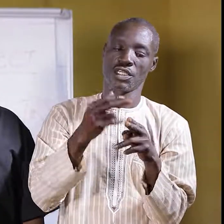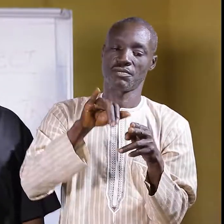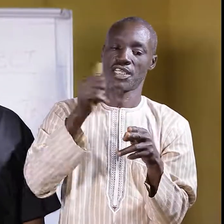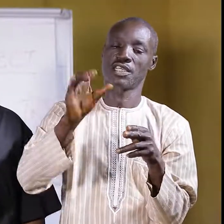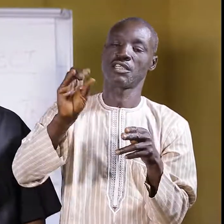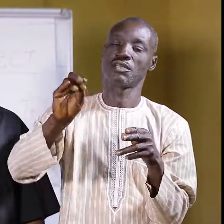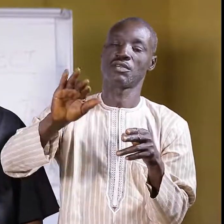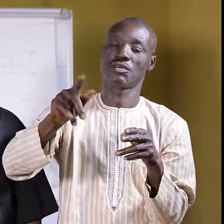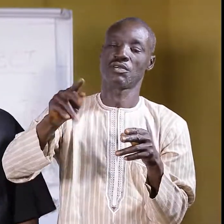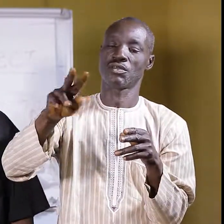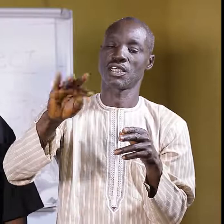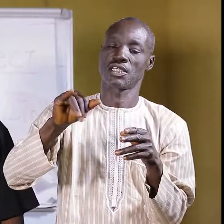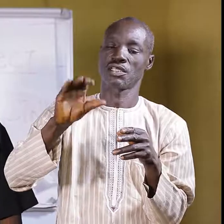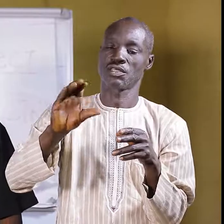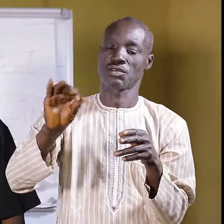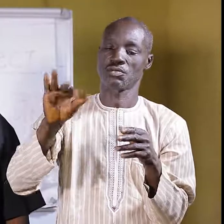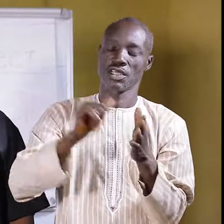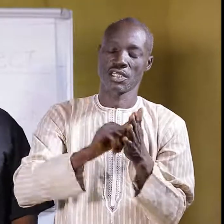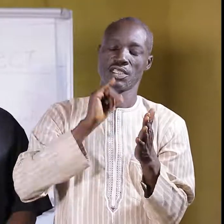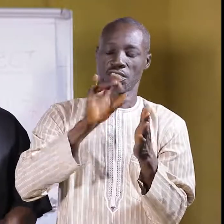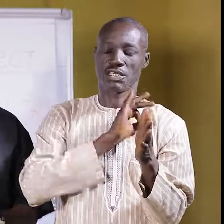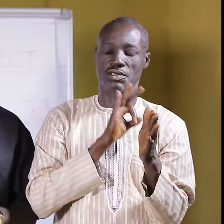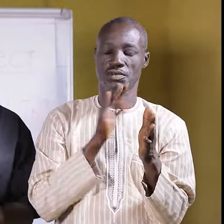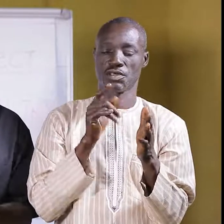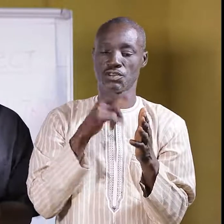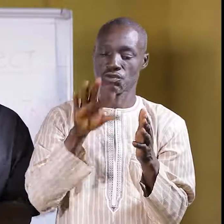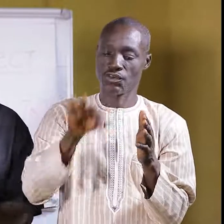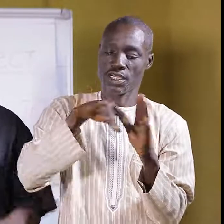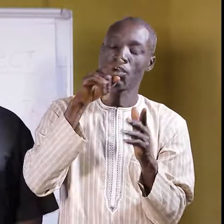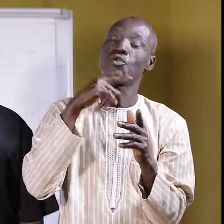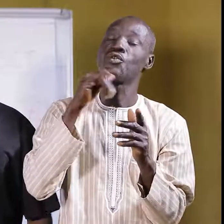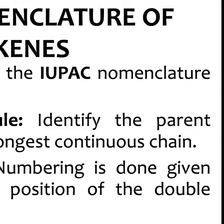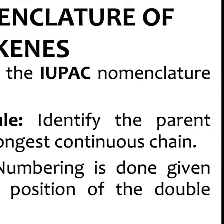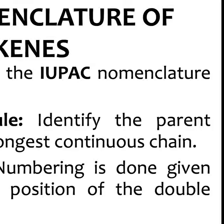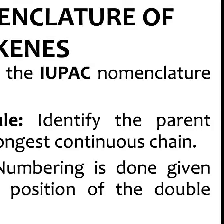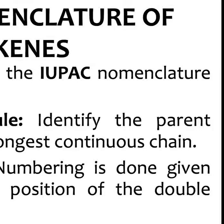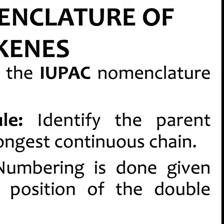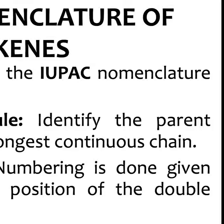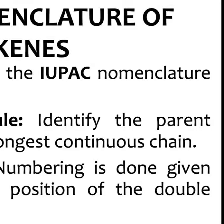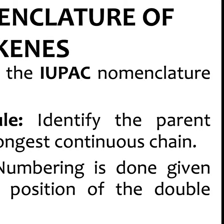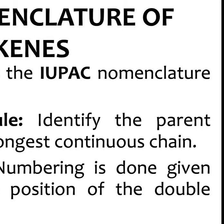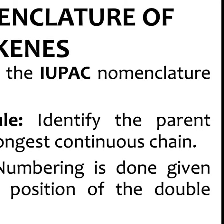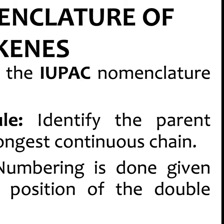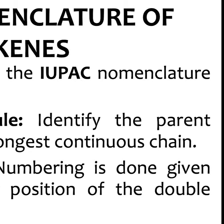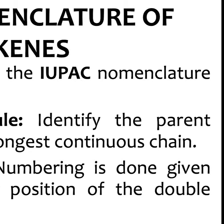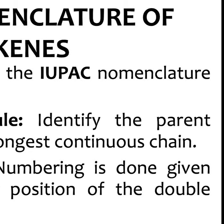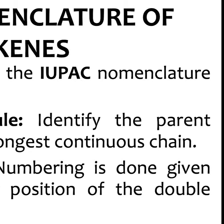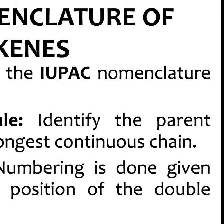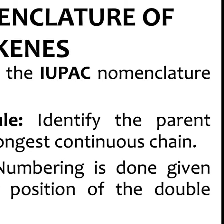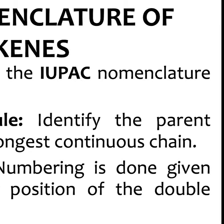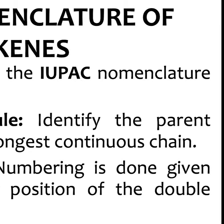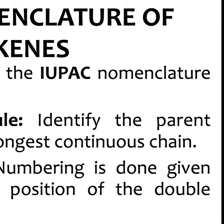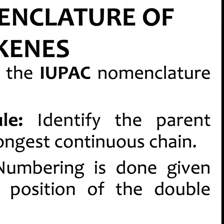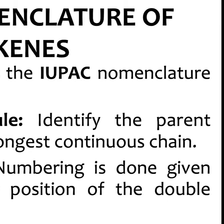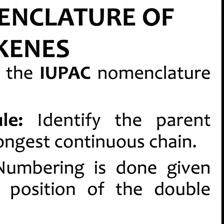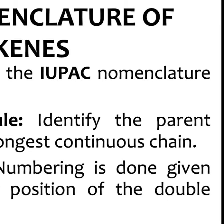organic compound that belongs to the class of the alkene is to identify who is the father of that compound. After identifying the compound, the next thing to